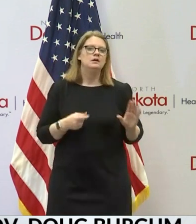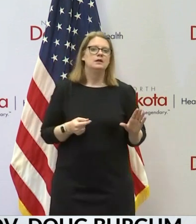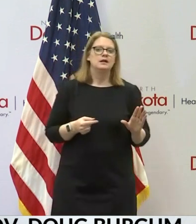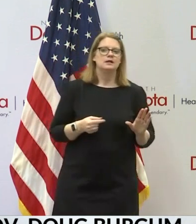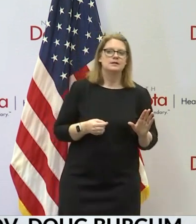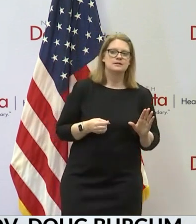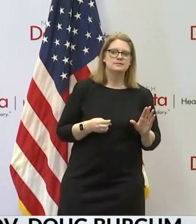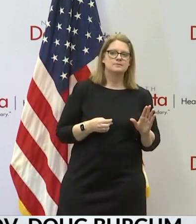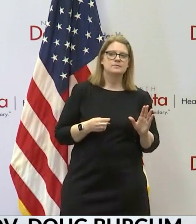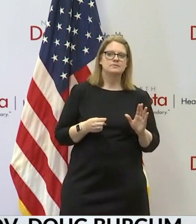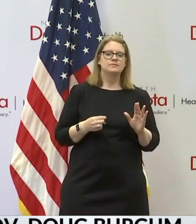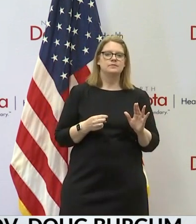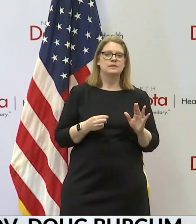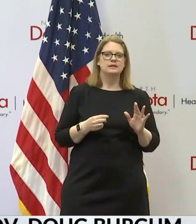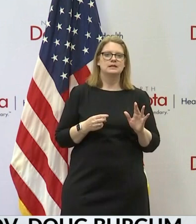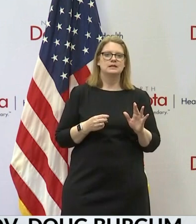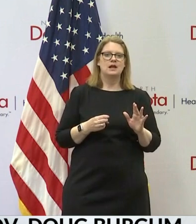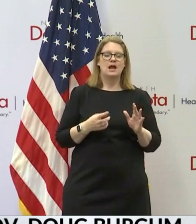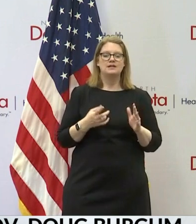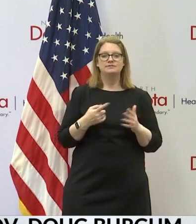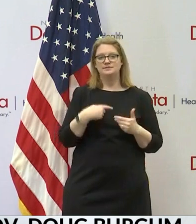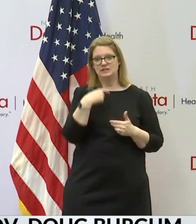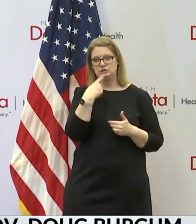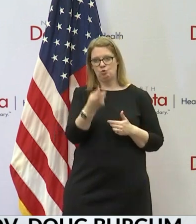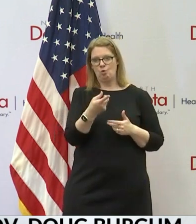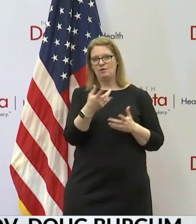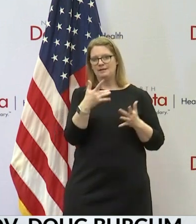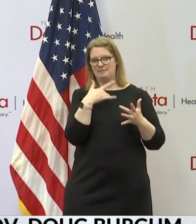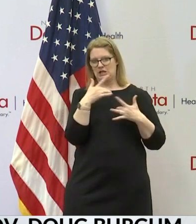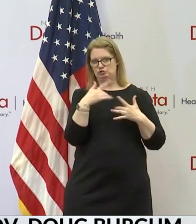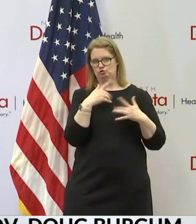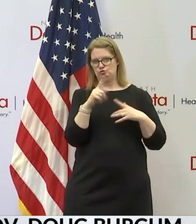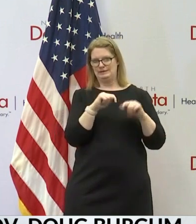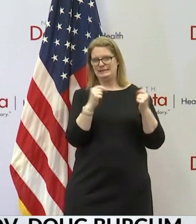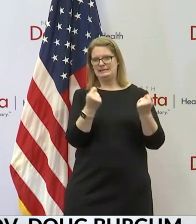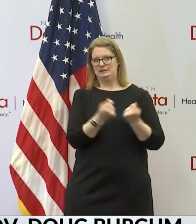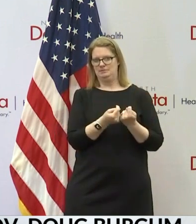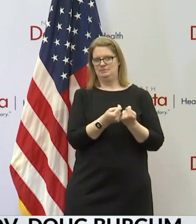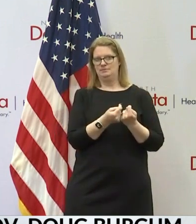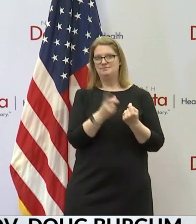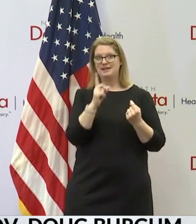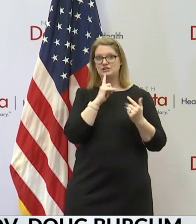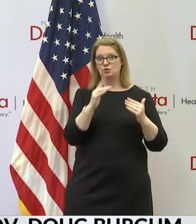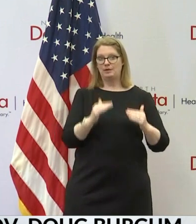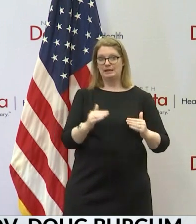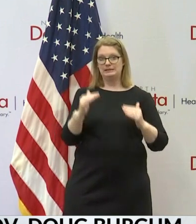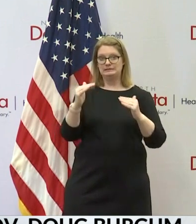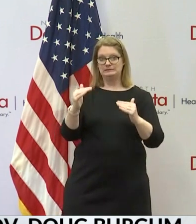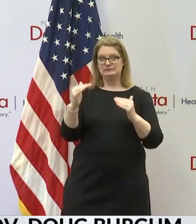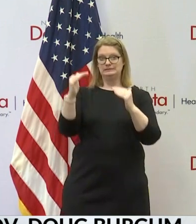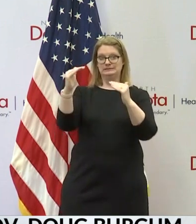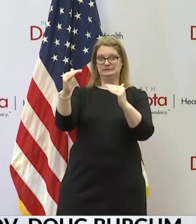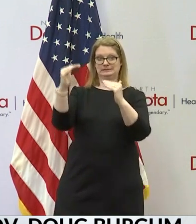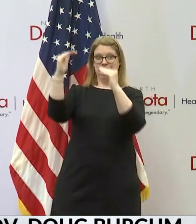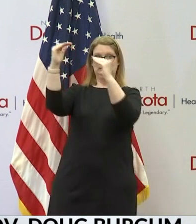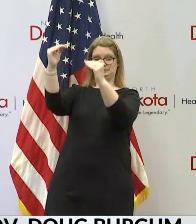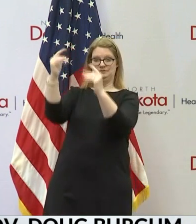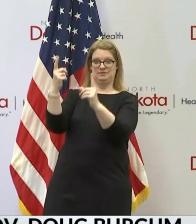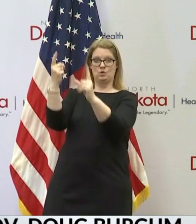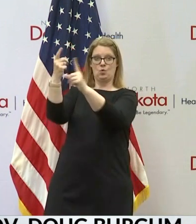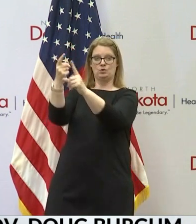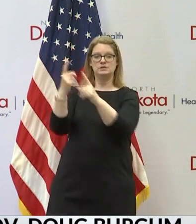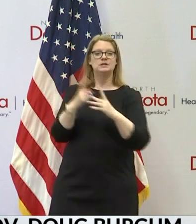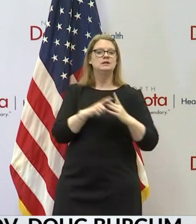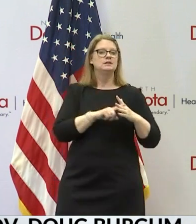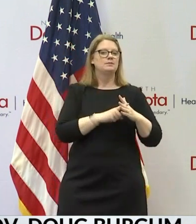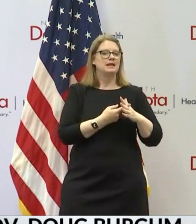my concerns to the team about making sure that we can get to those higher goals. I think what I said at the beginning of